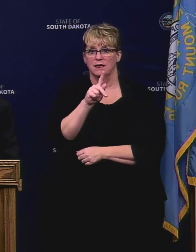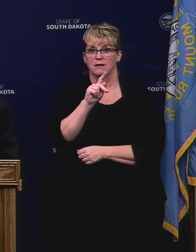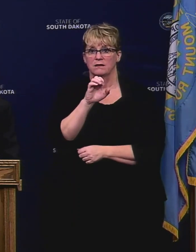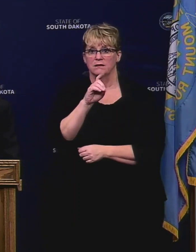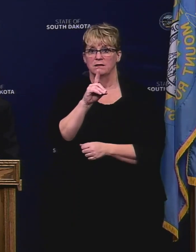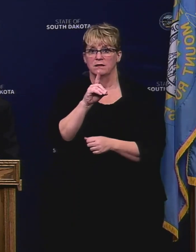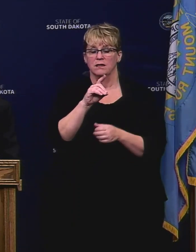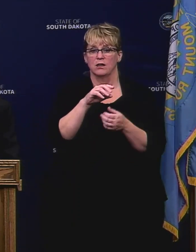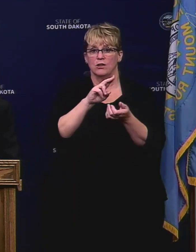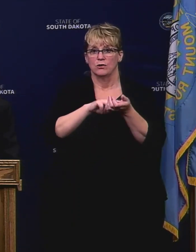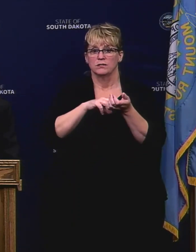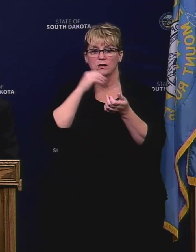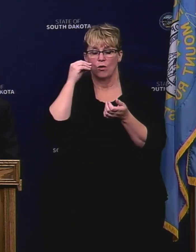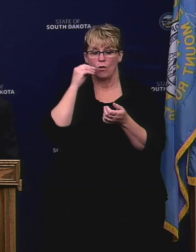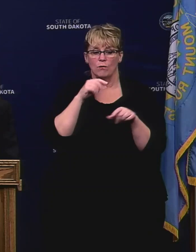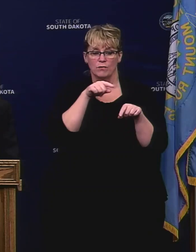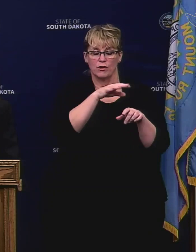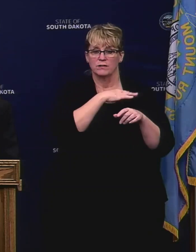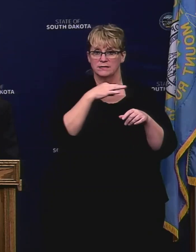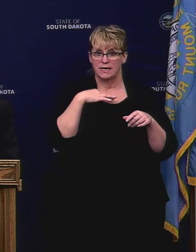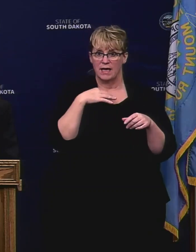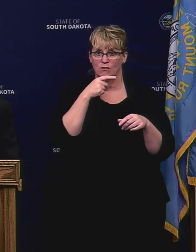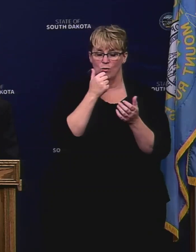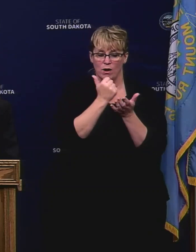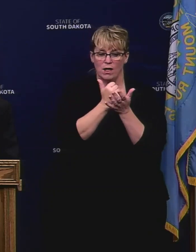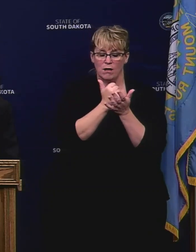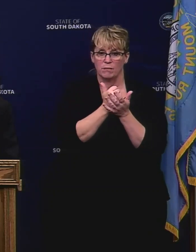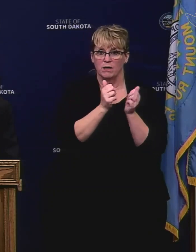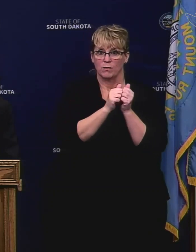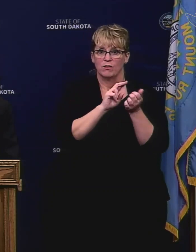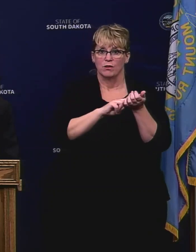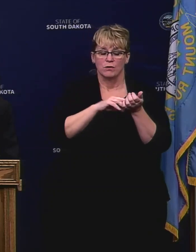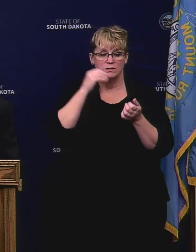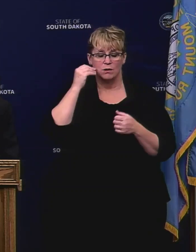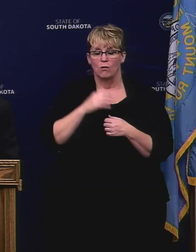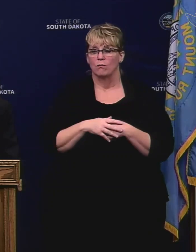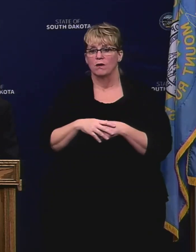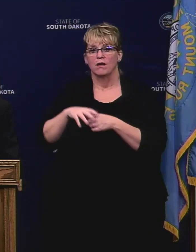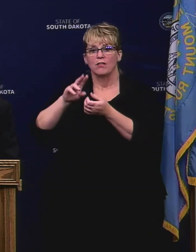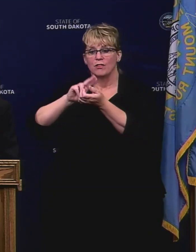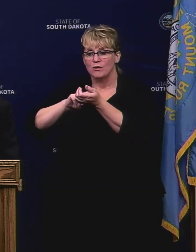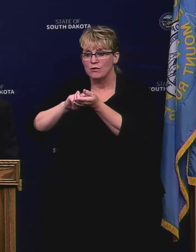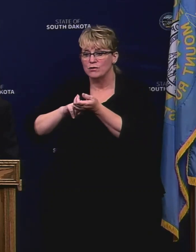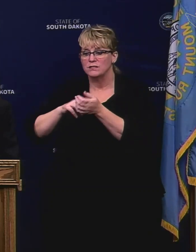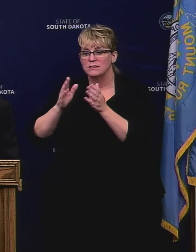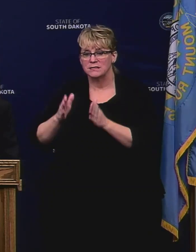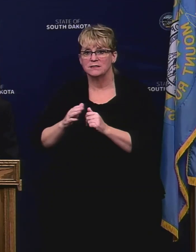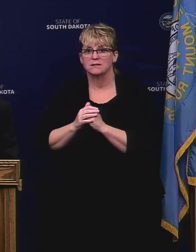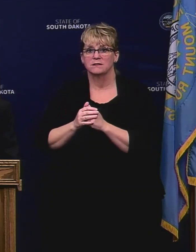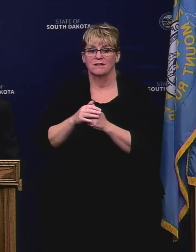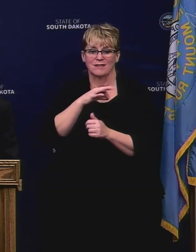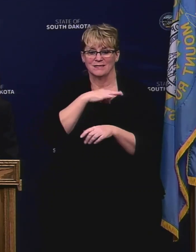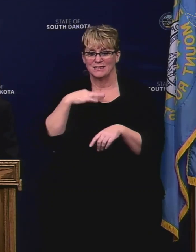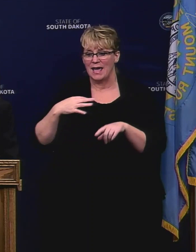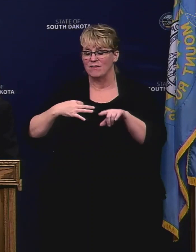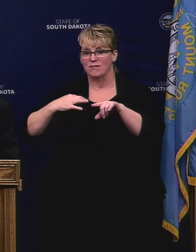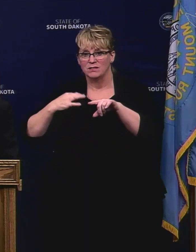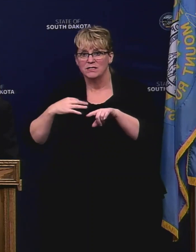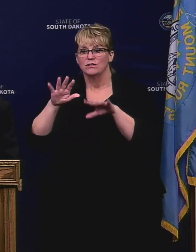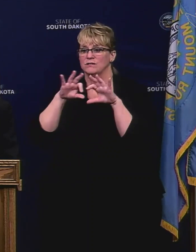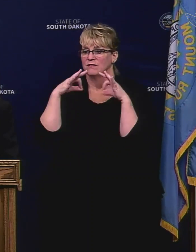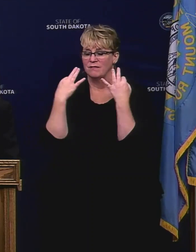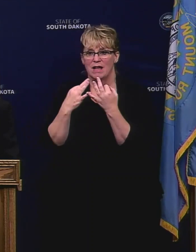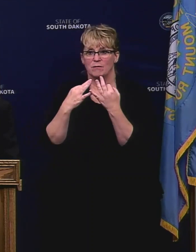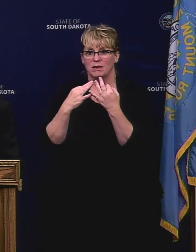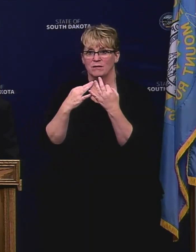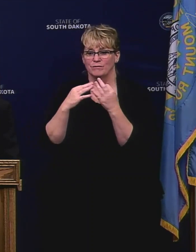recognizing the staff there that are fighting to keep our loved ones safe. All of the nurses, the nursing assistants, the staff, the volunteers, the